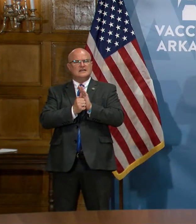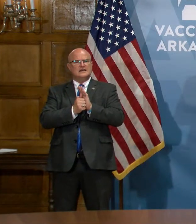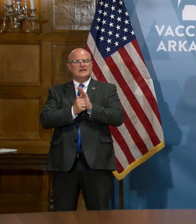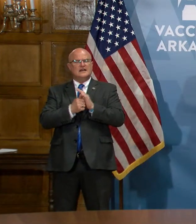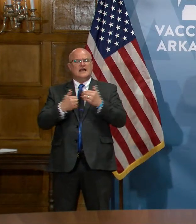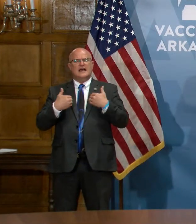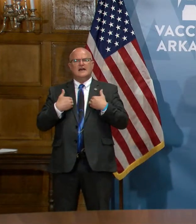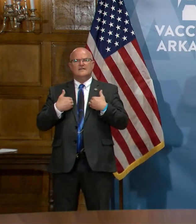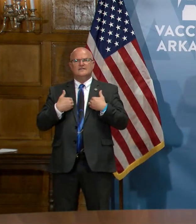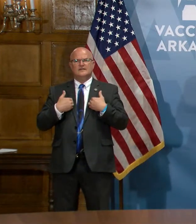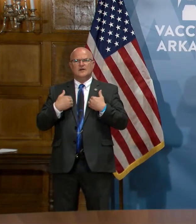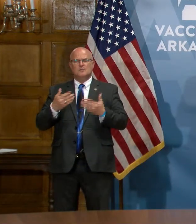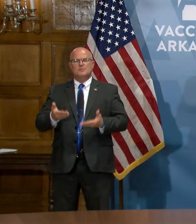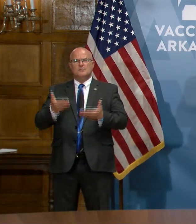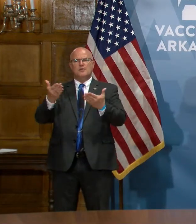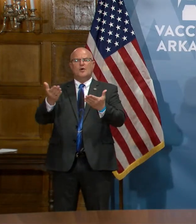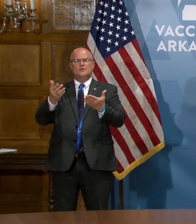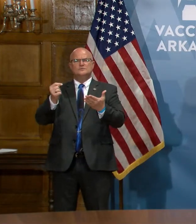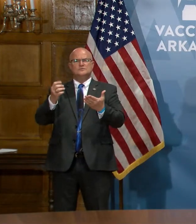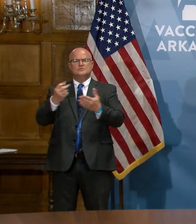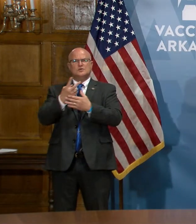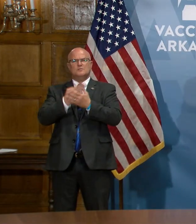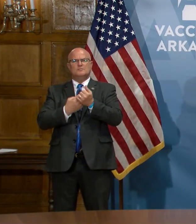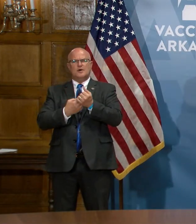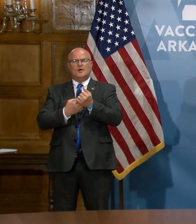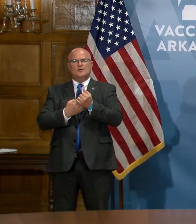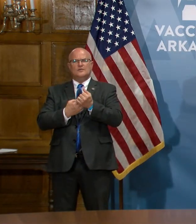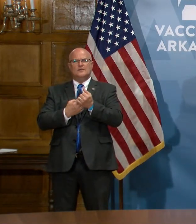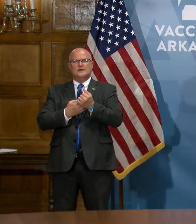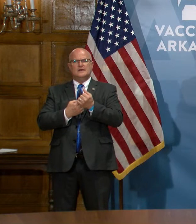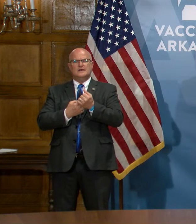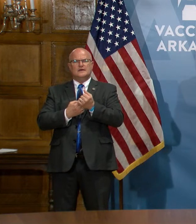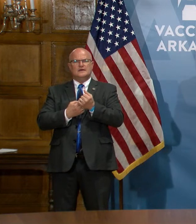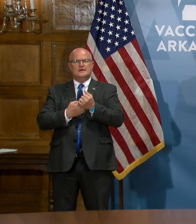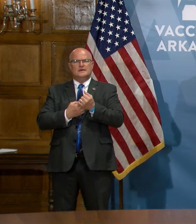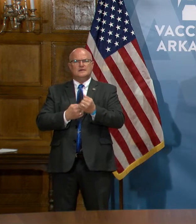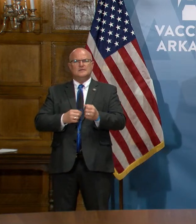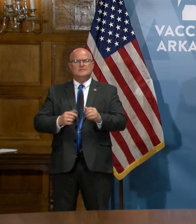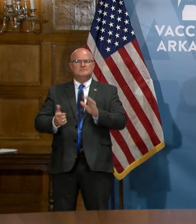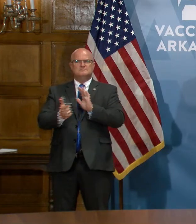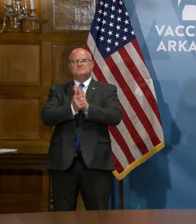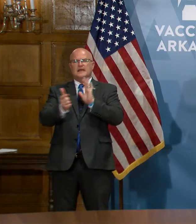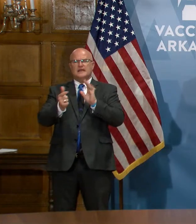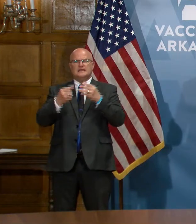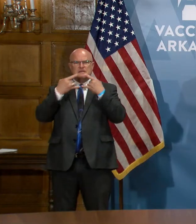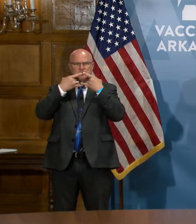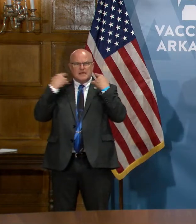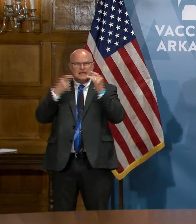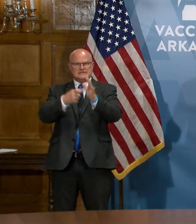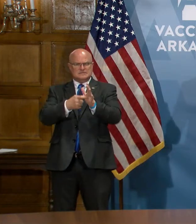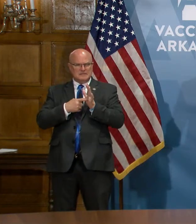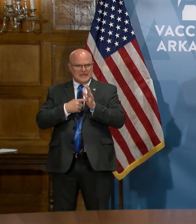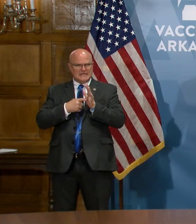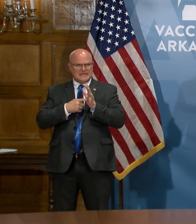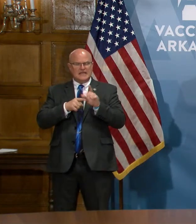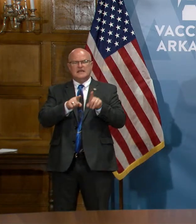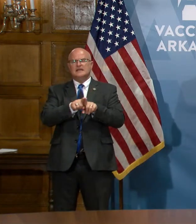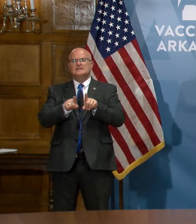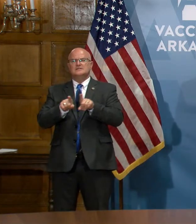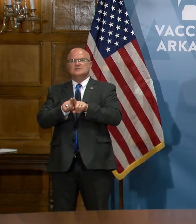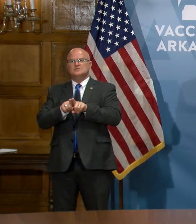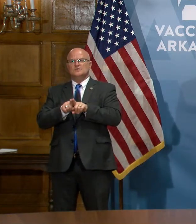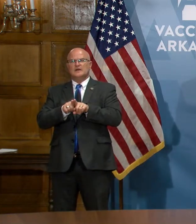today, there's proposals to both ban mask mandates as well